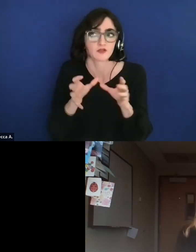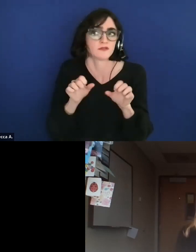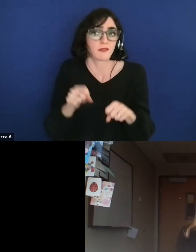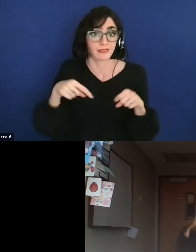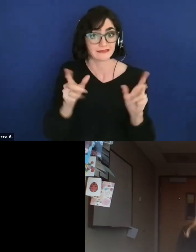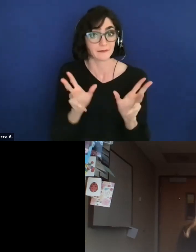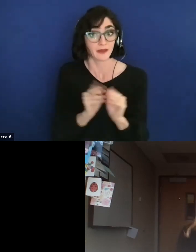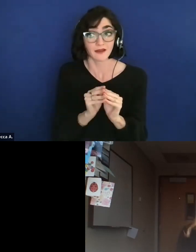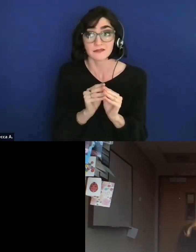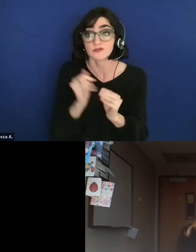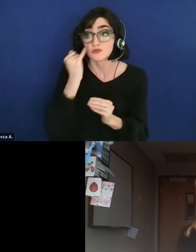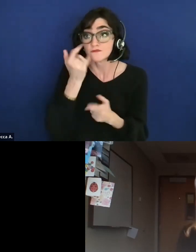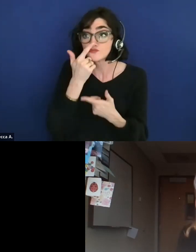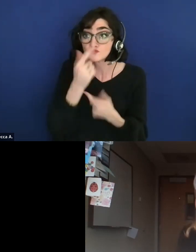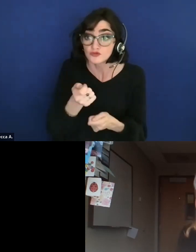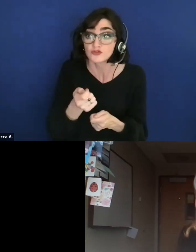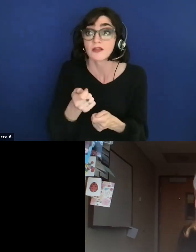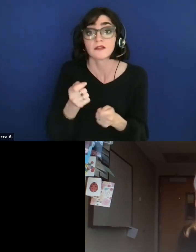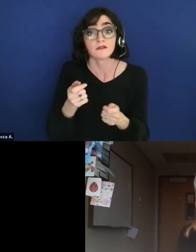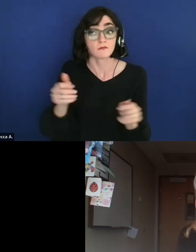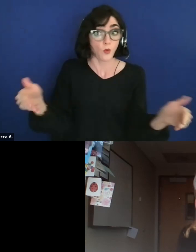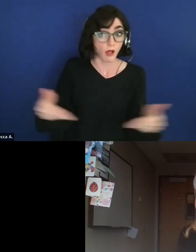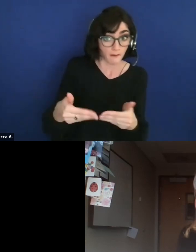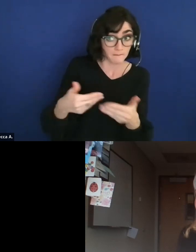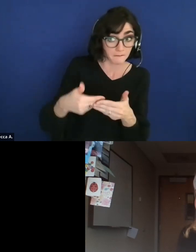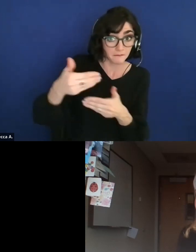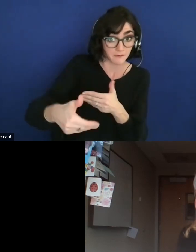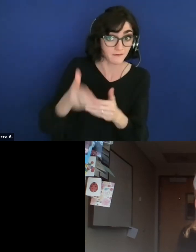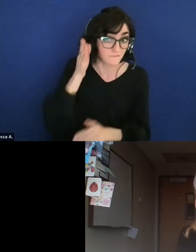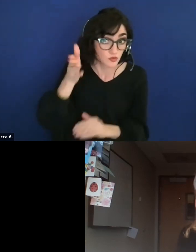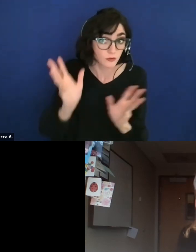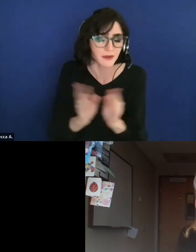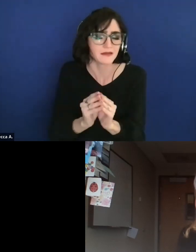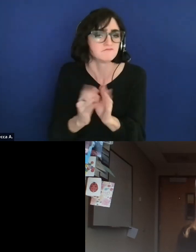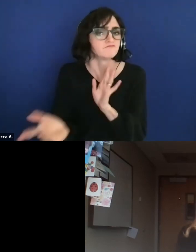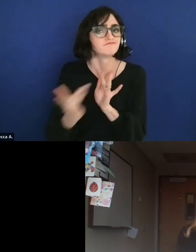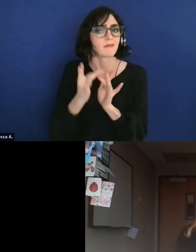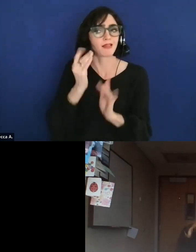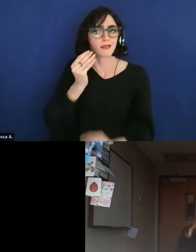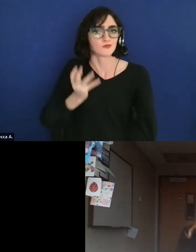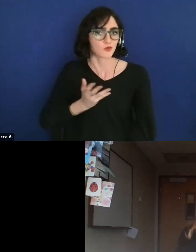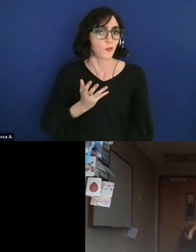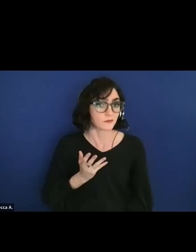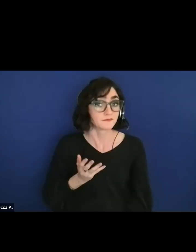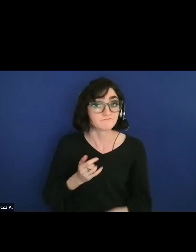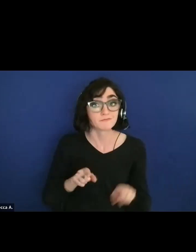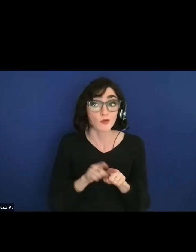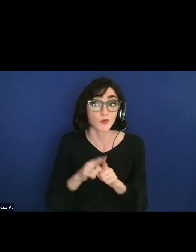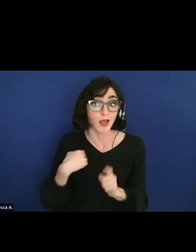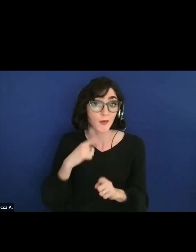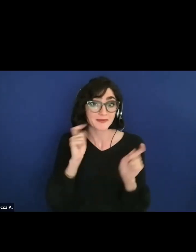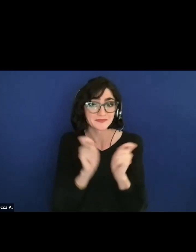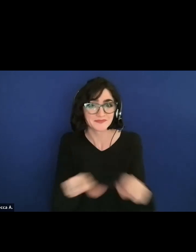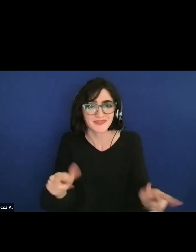in offering a welcome at future meetings, please reach out to me. I'll also be reaching out and extending the invitation to you all.